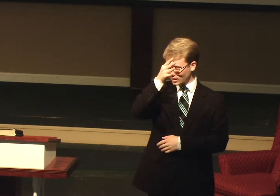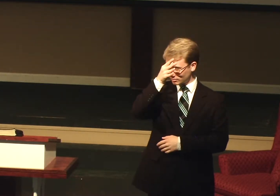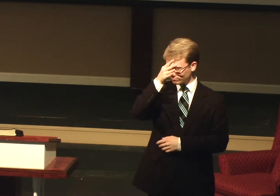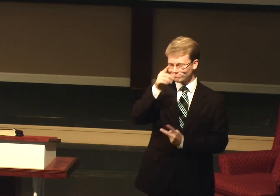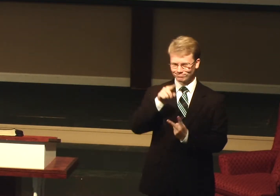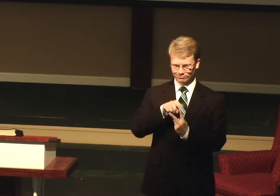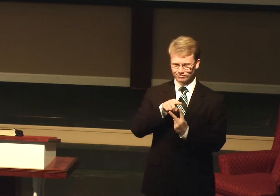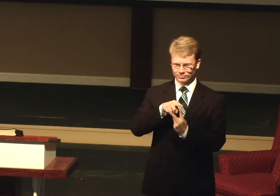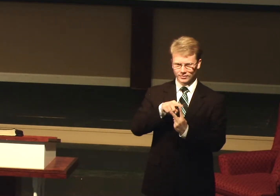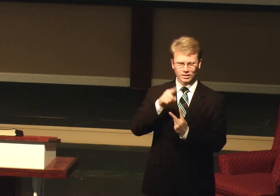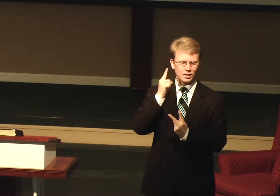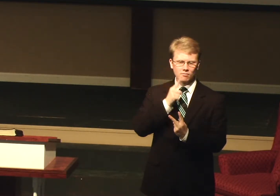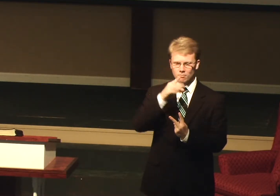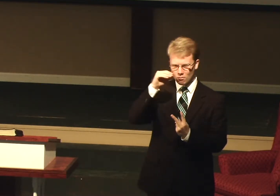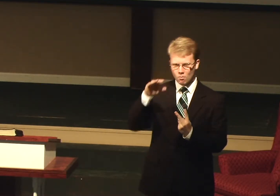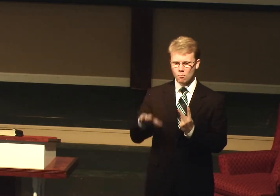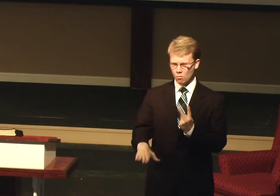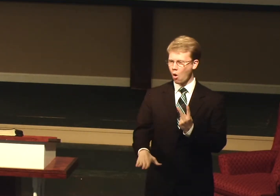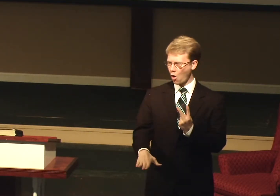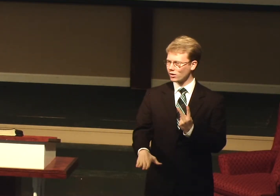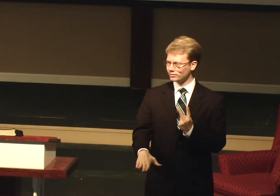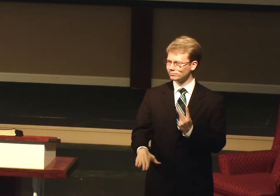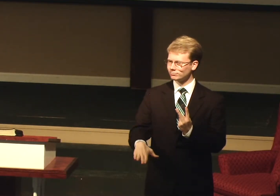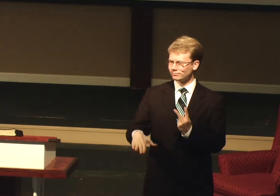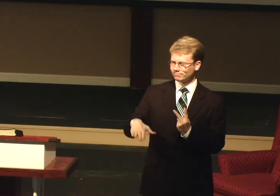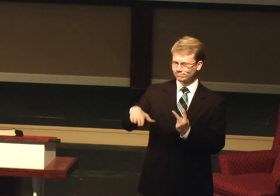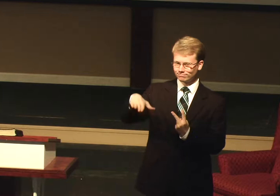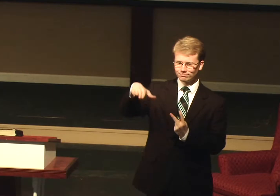Suleyma, her dad was one of those young deaf boys